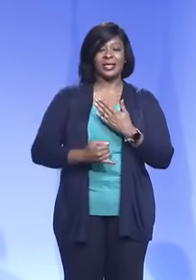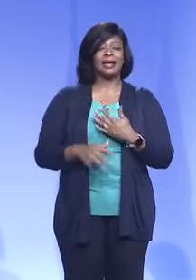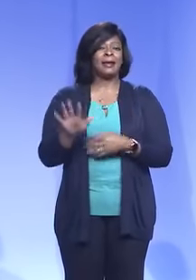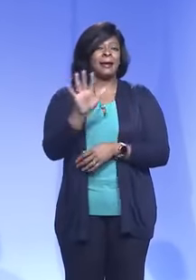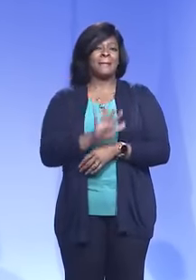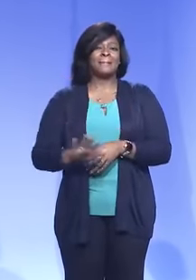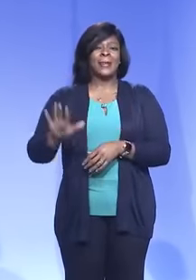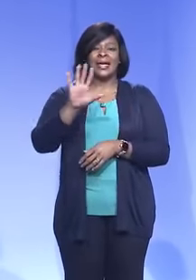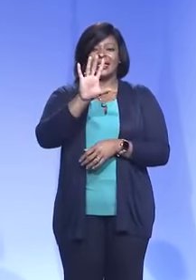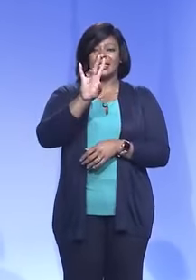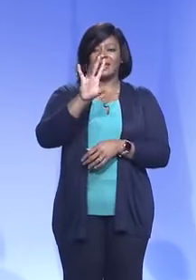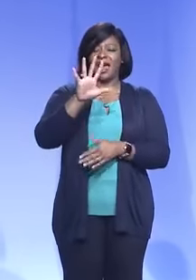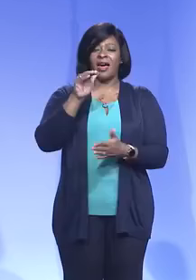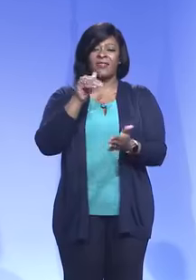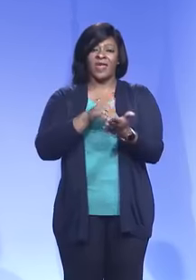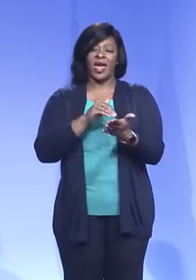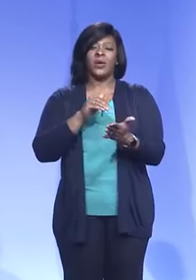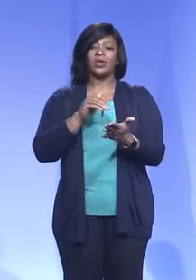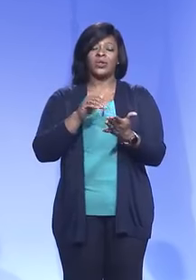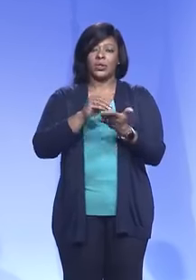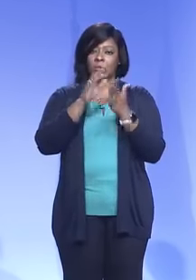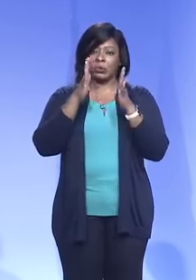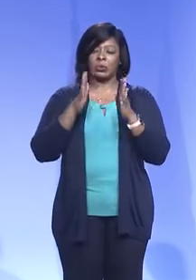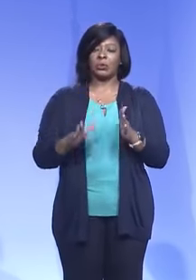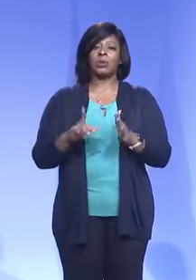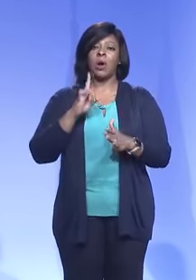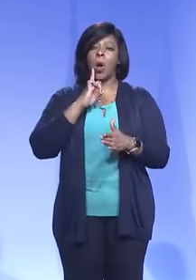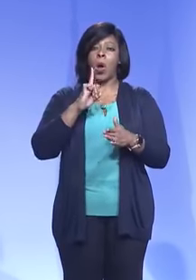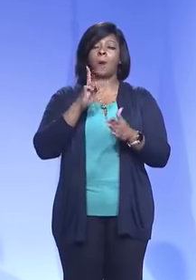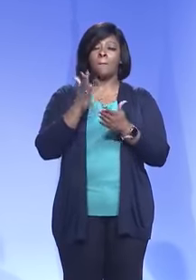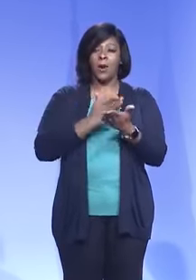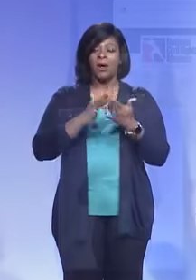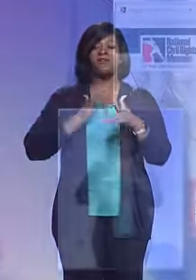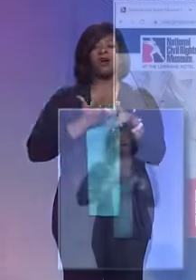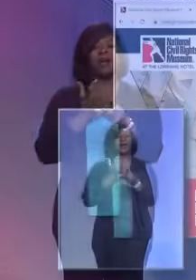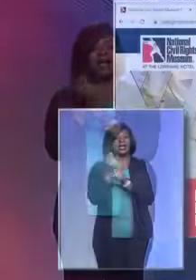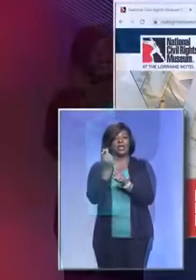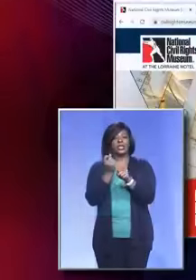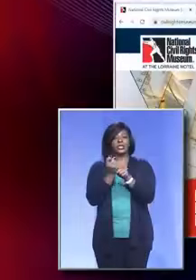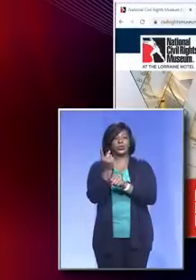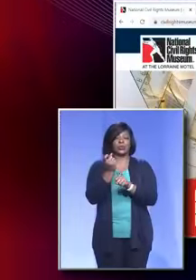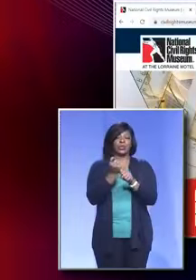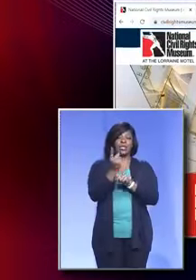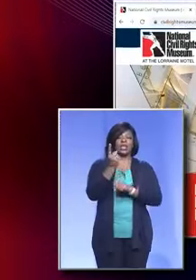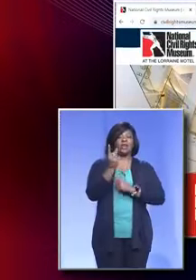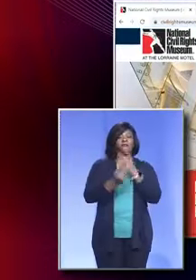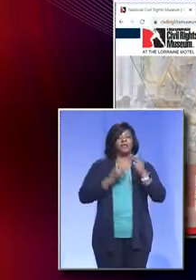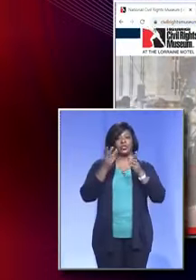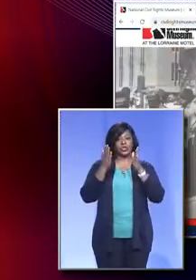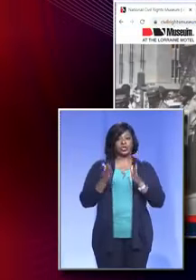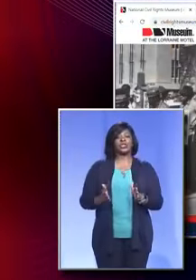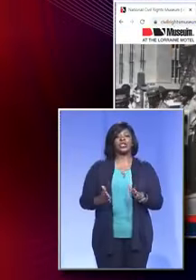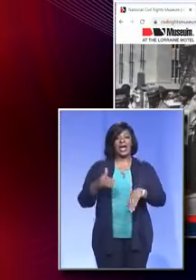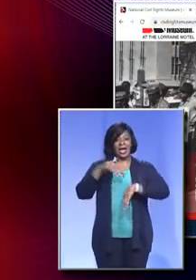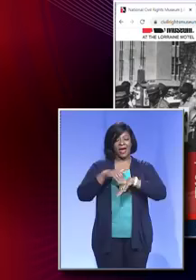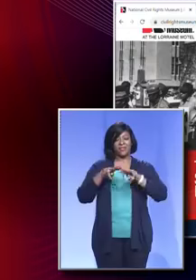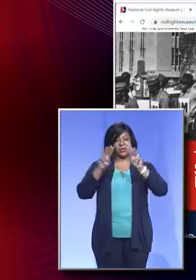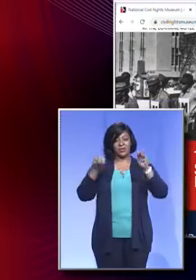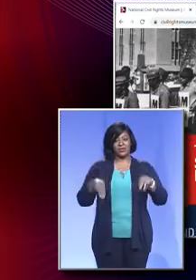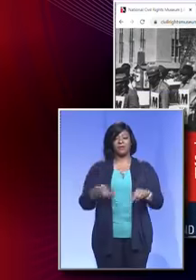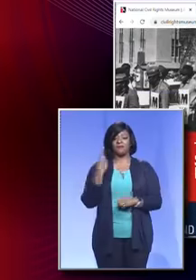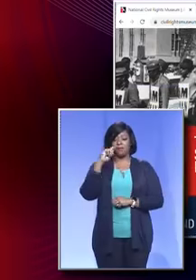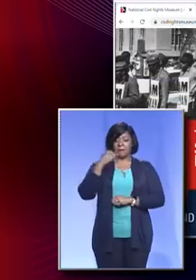About 75,000 students are a part of our annual visitorship at the museum. And